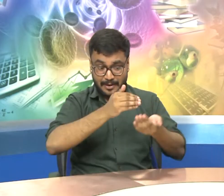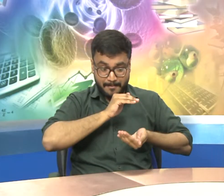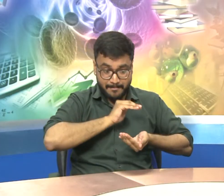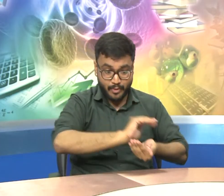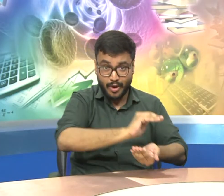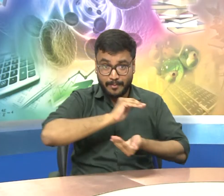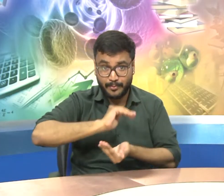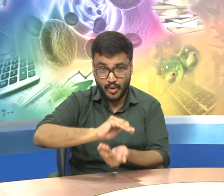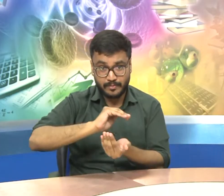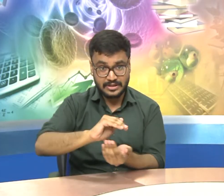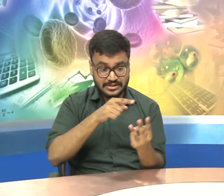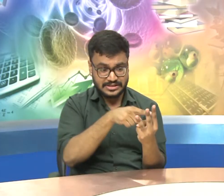variation of inherited.